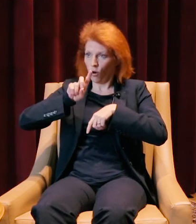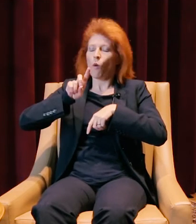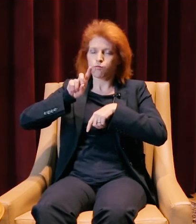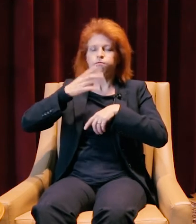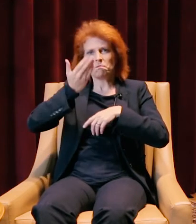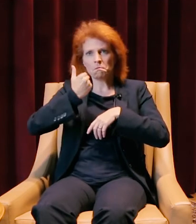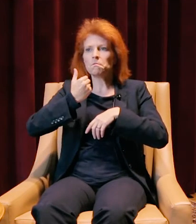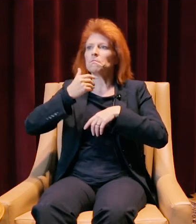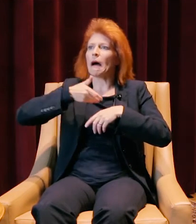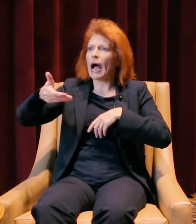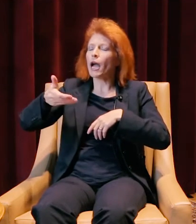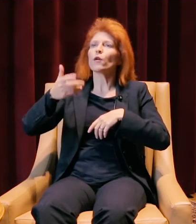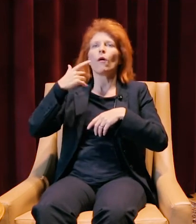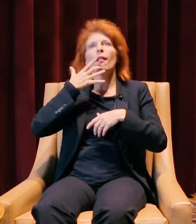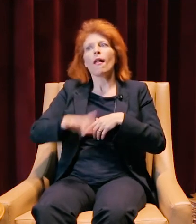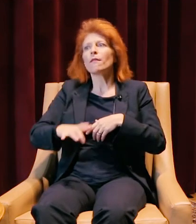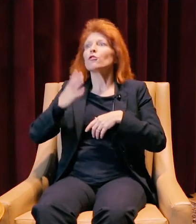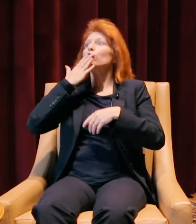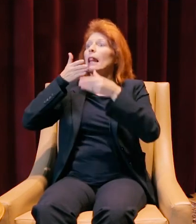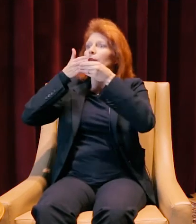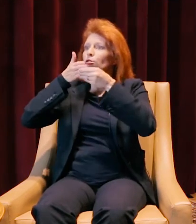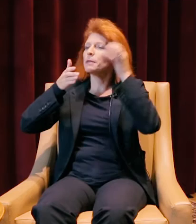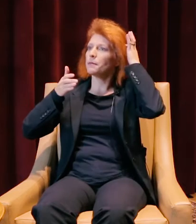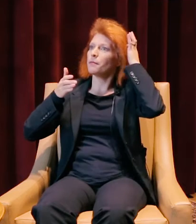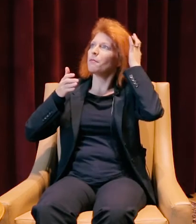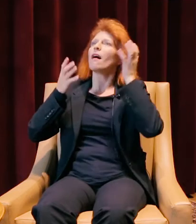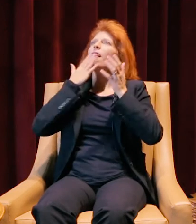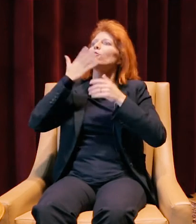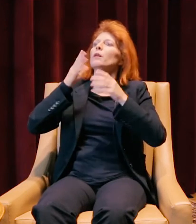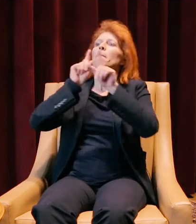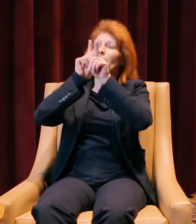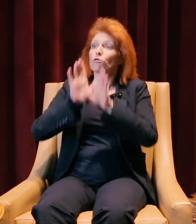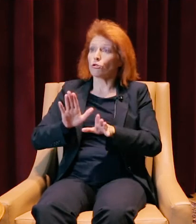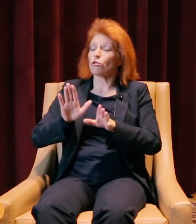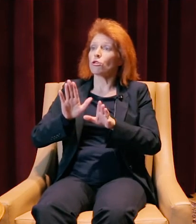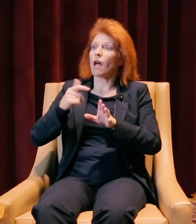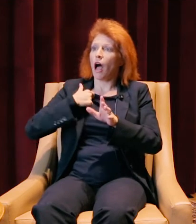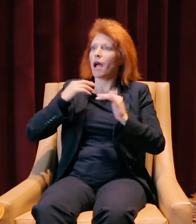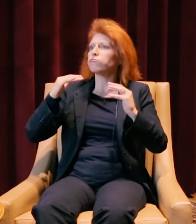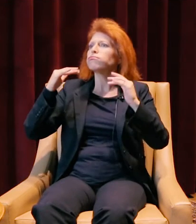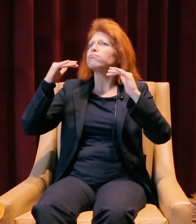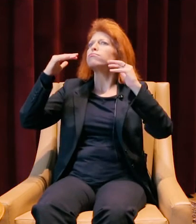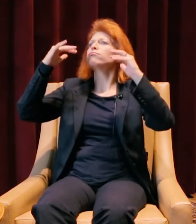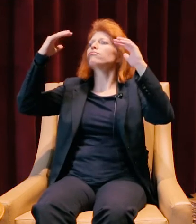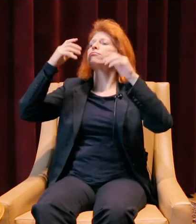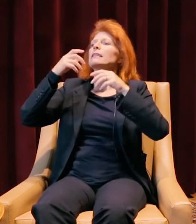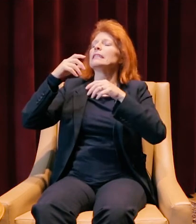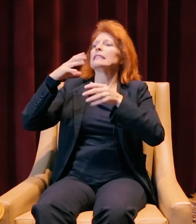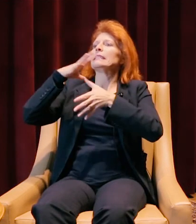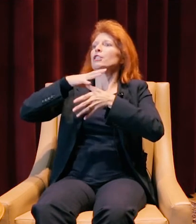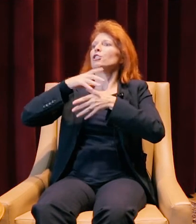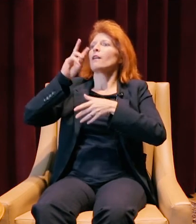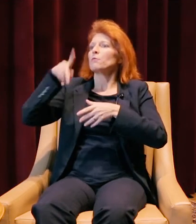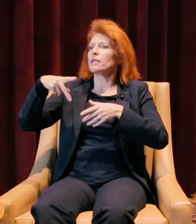And with good fortune and good leadership and lots of really good mentors, I became the senior vice president